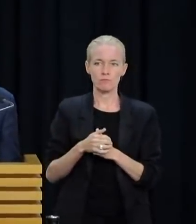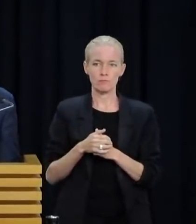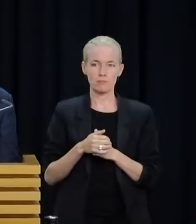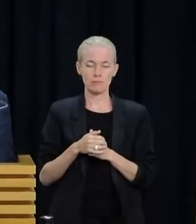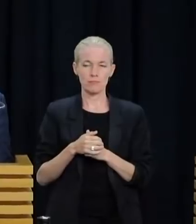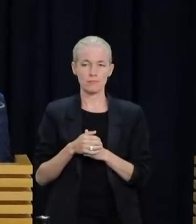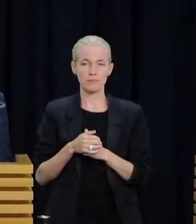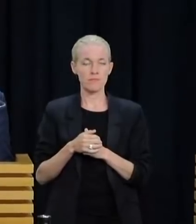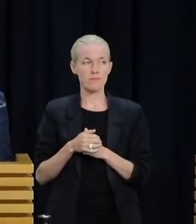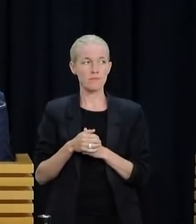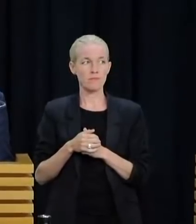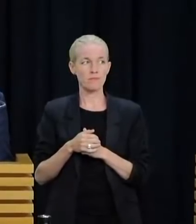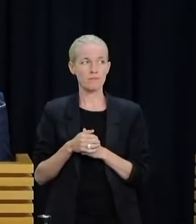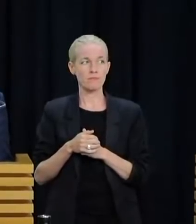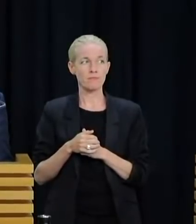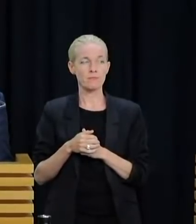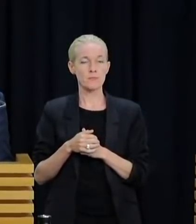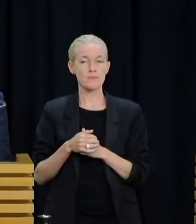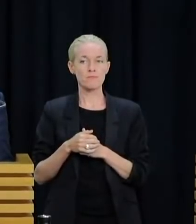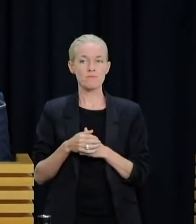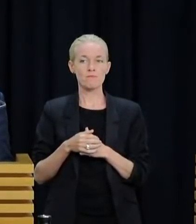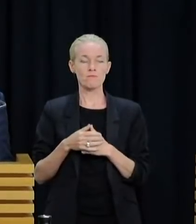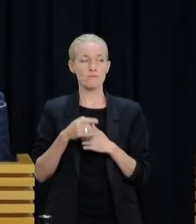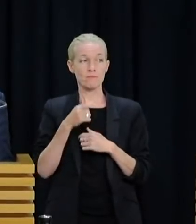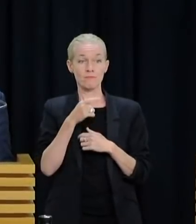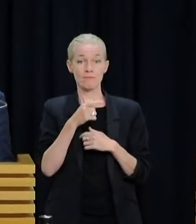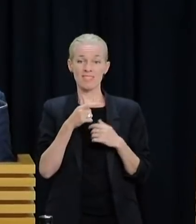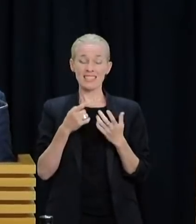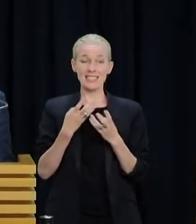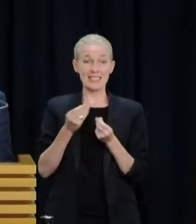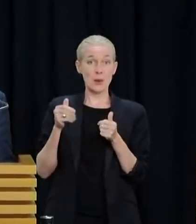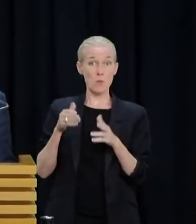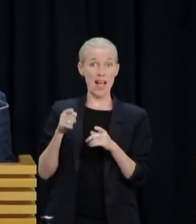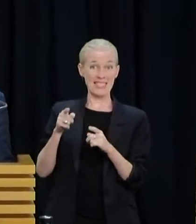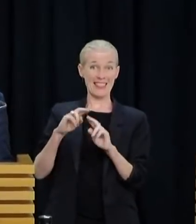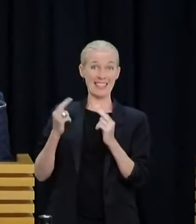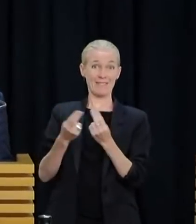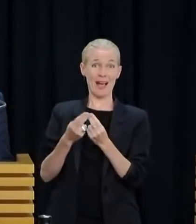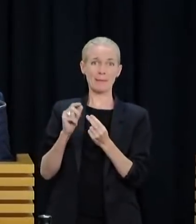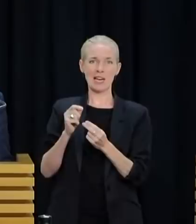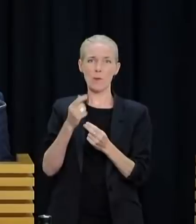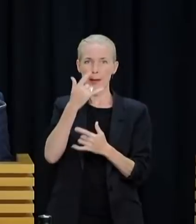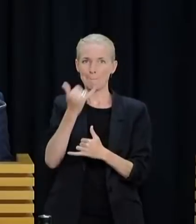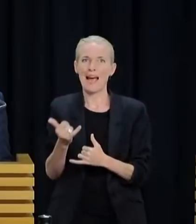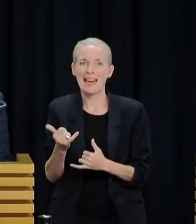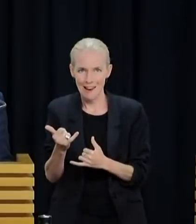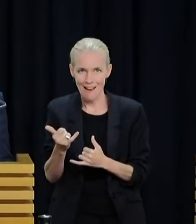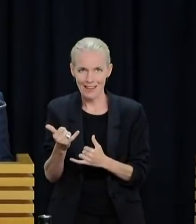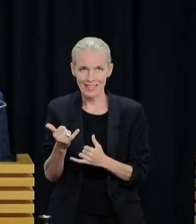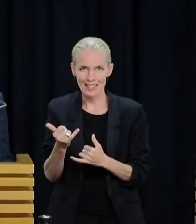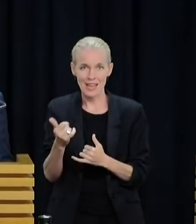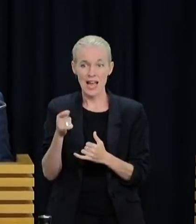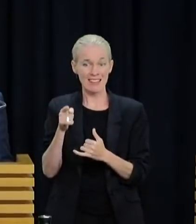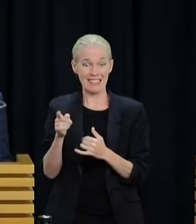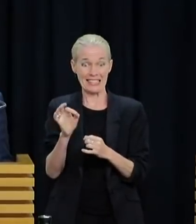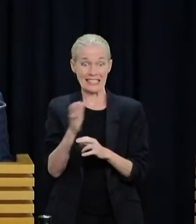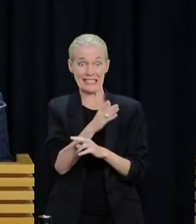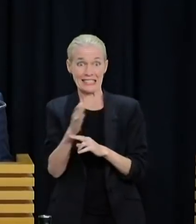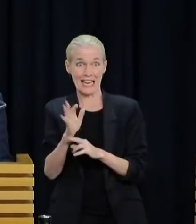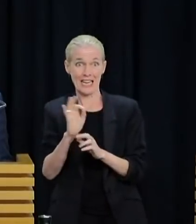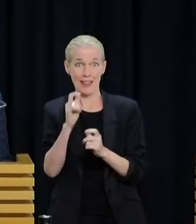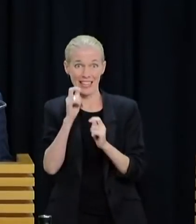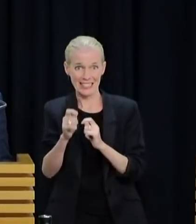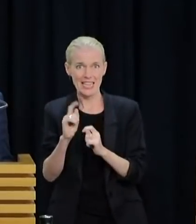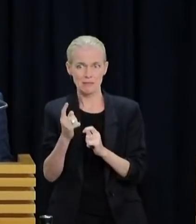case. Well, you could say it was bad luck, but also, again, the thing about, you can't rely on luck with this virus. That's why we had the protocol in,